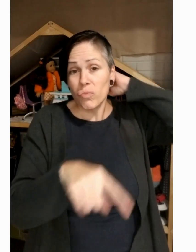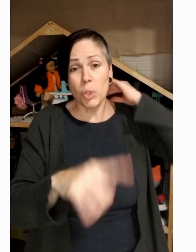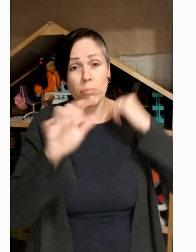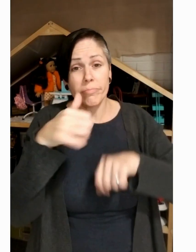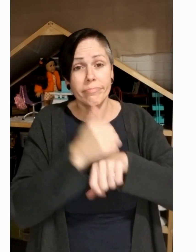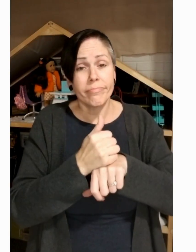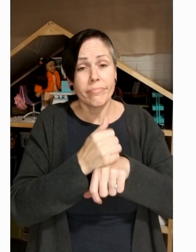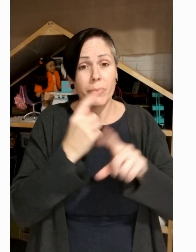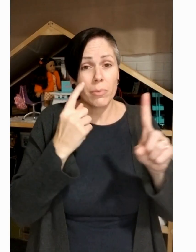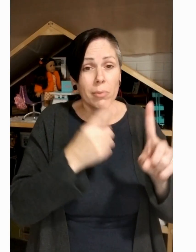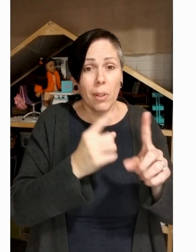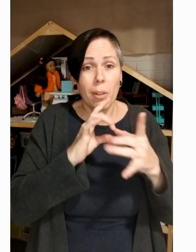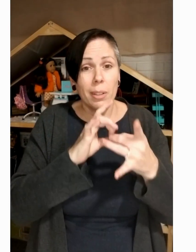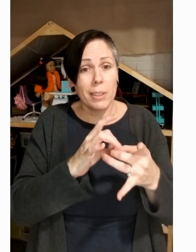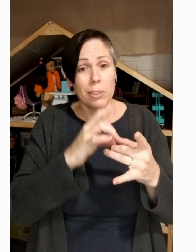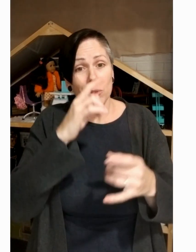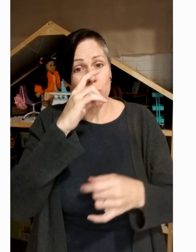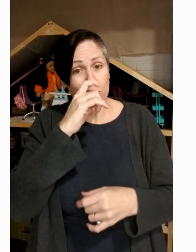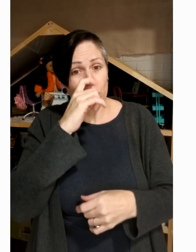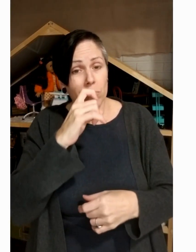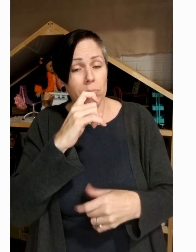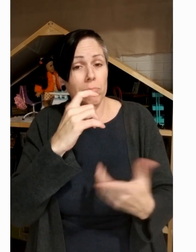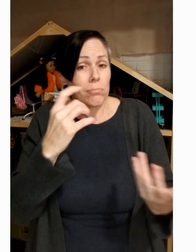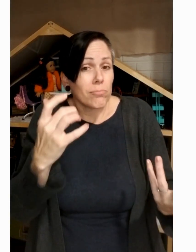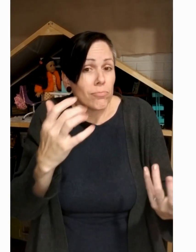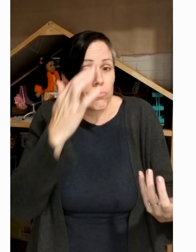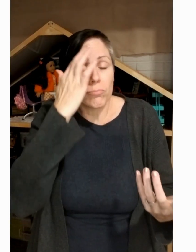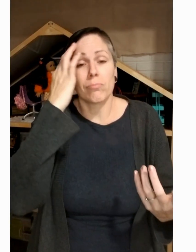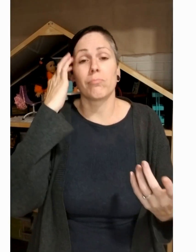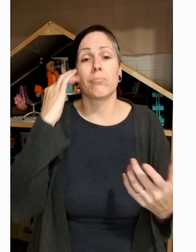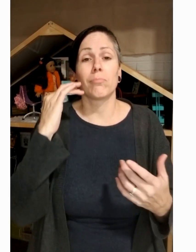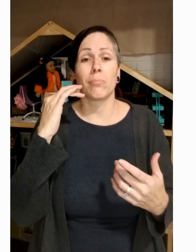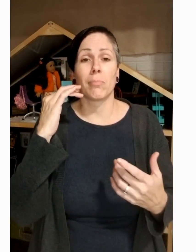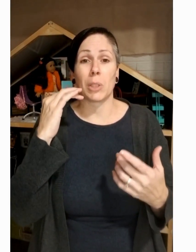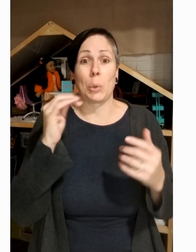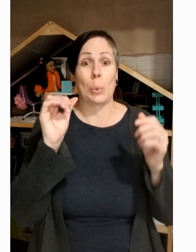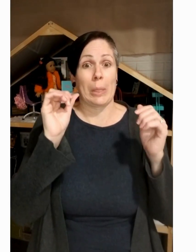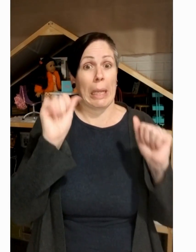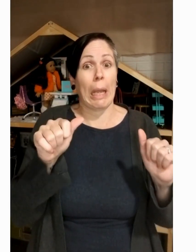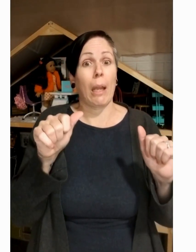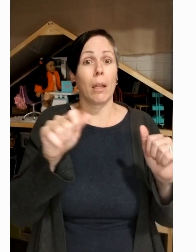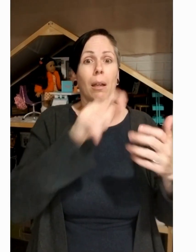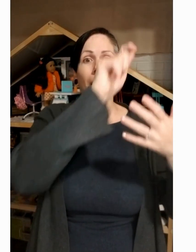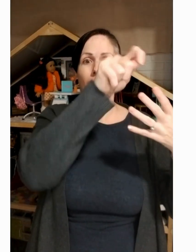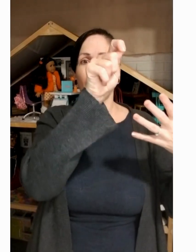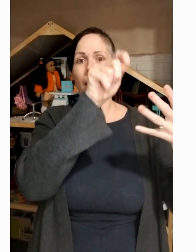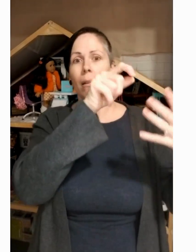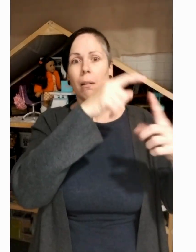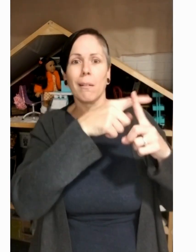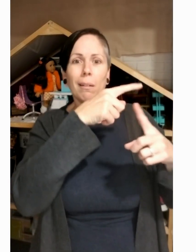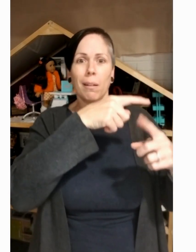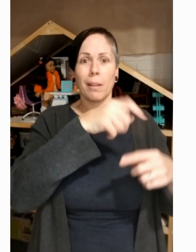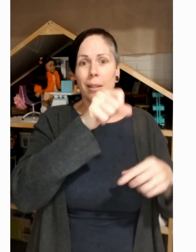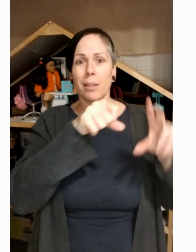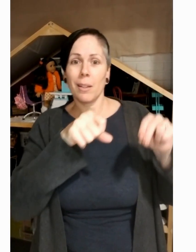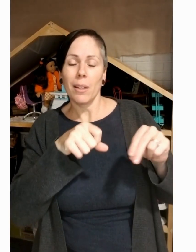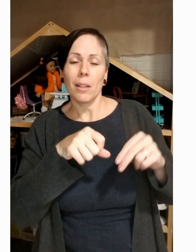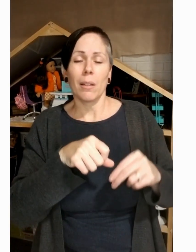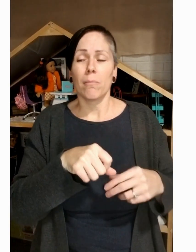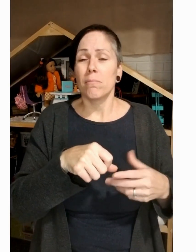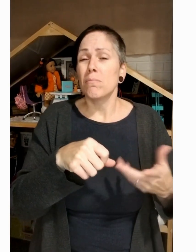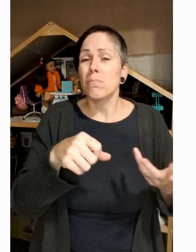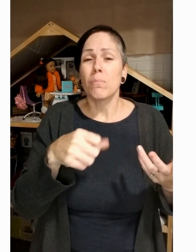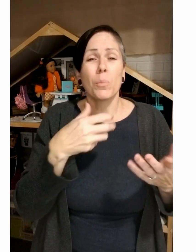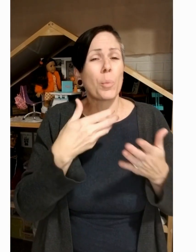goals? What goals would you set? Are they reasonable? Anything that you want to tell me in the comments about,